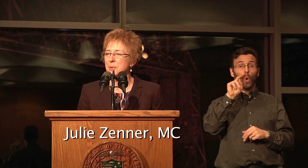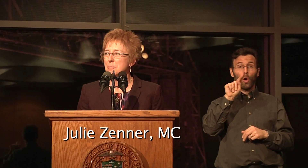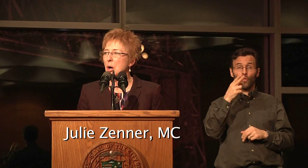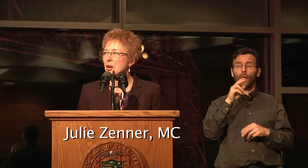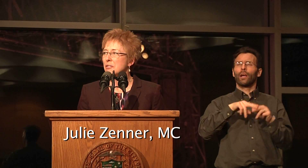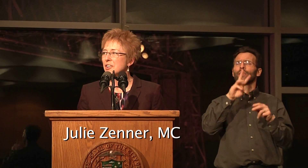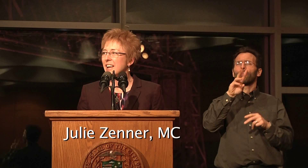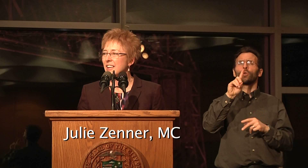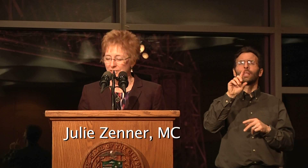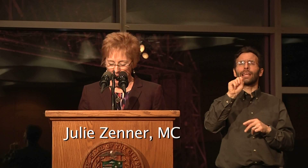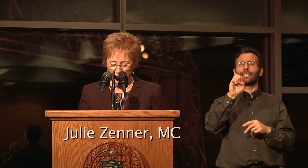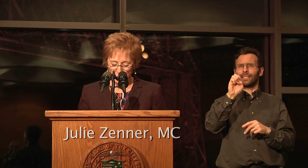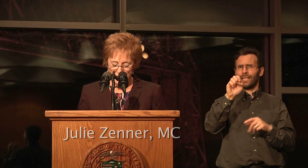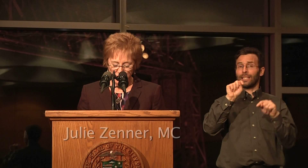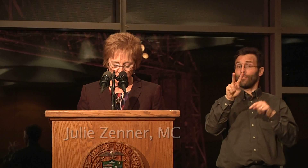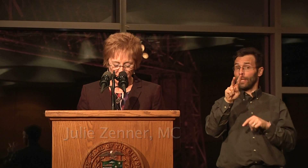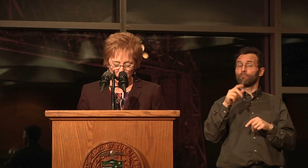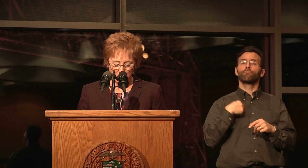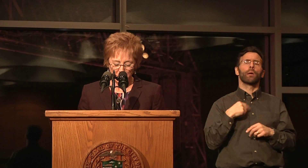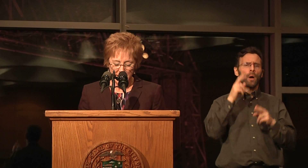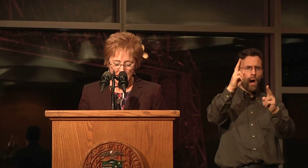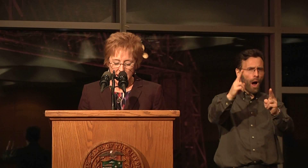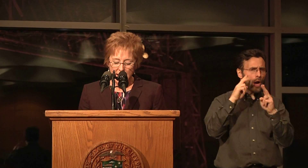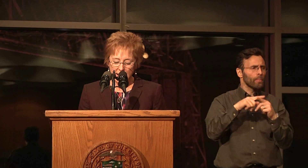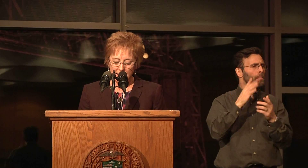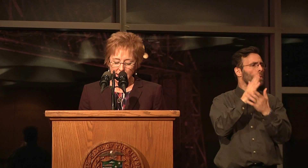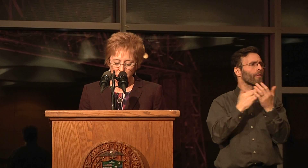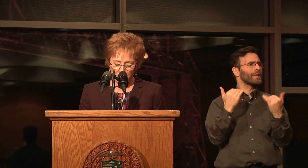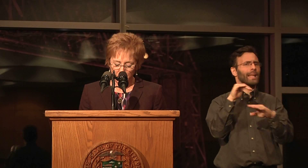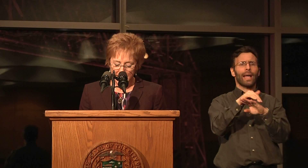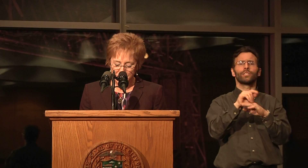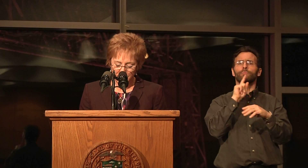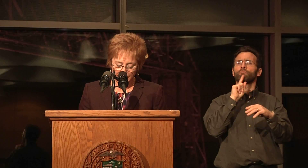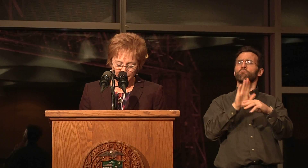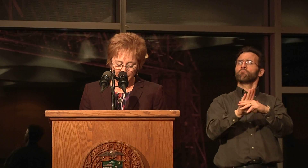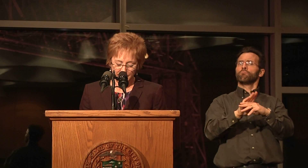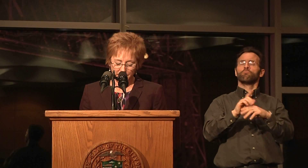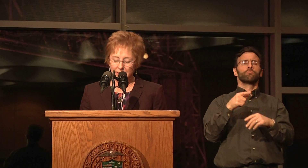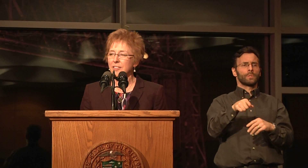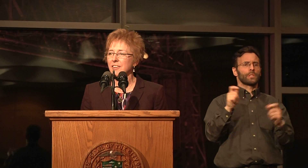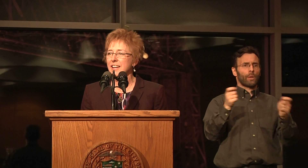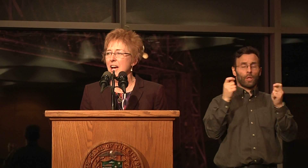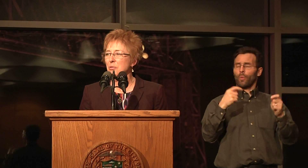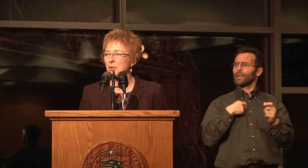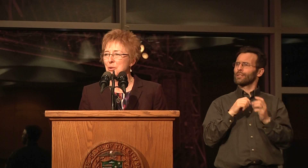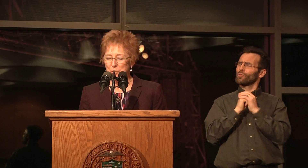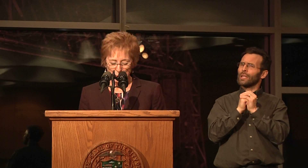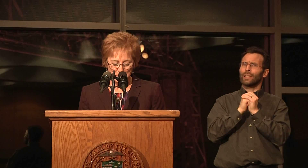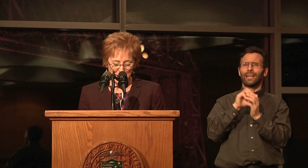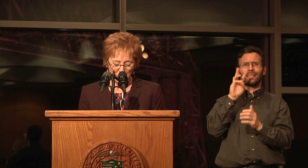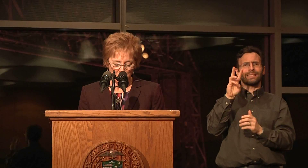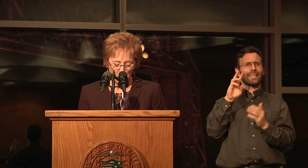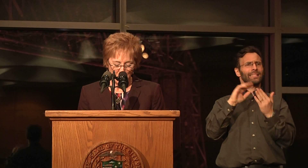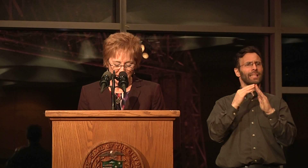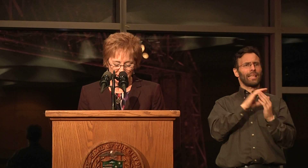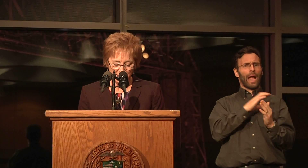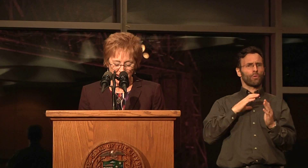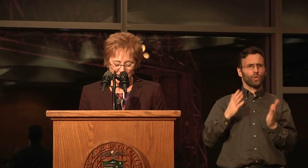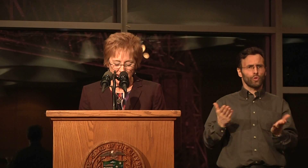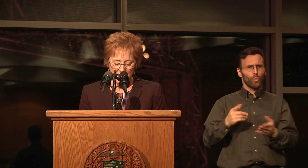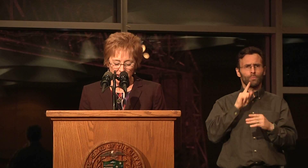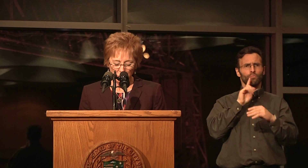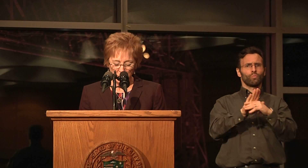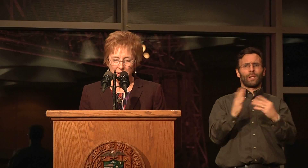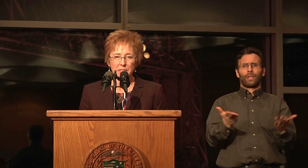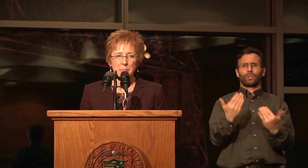honored to be part of tonight's inauguration ceremony. And I'd like to congratulate the 6 city councilors who are being sworn in